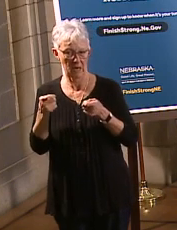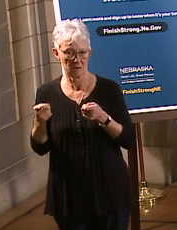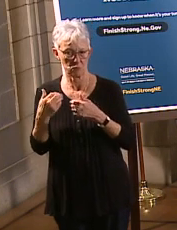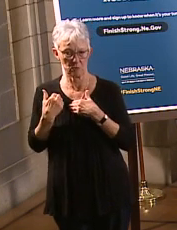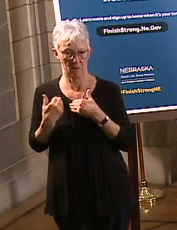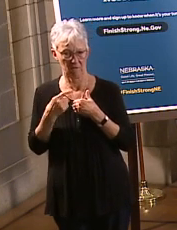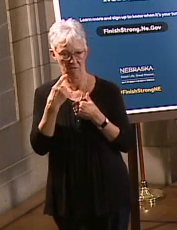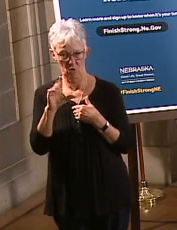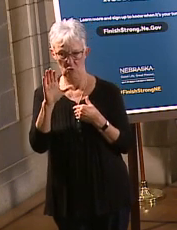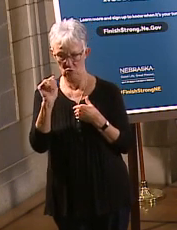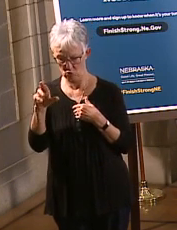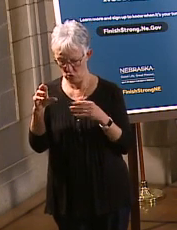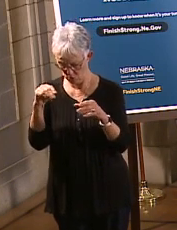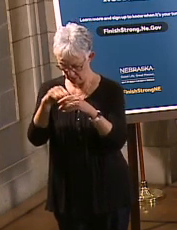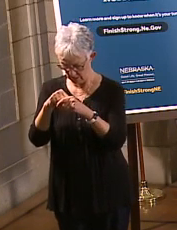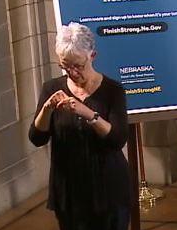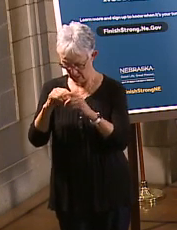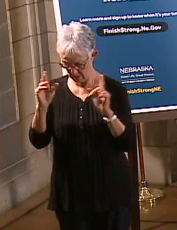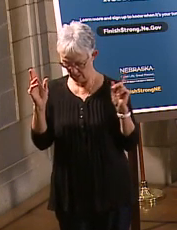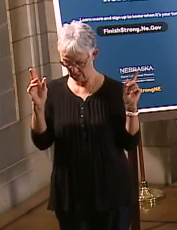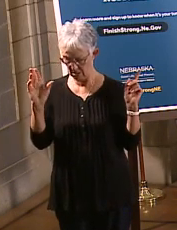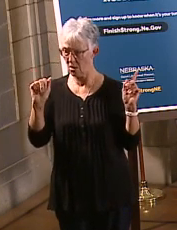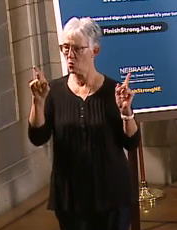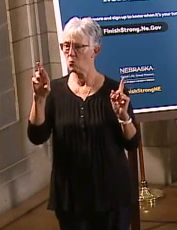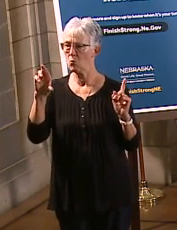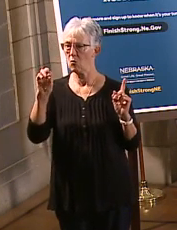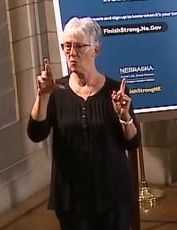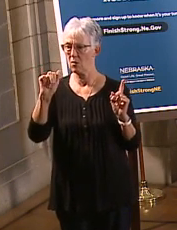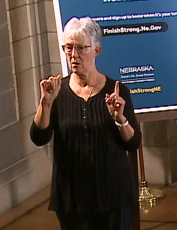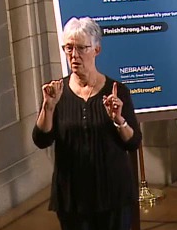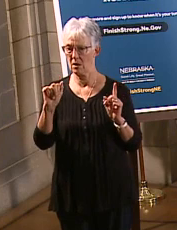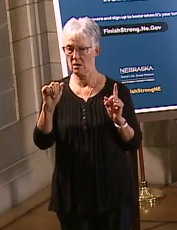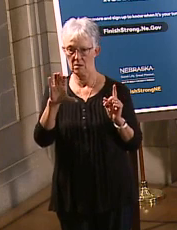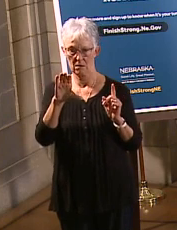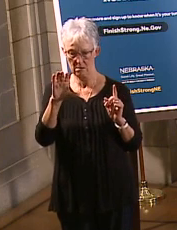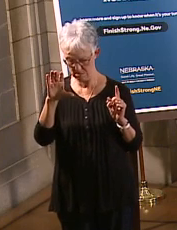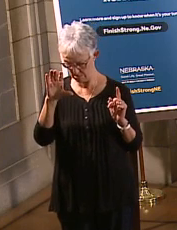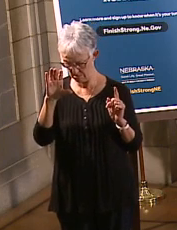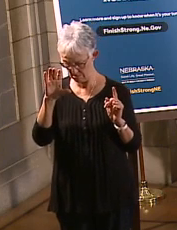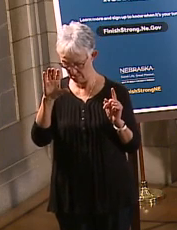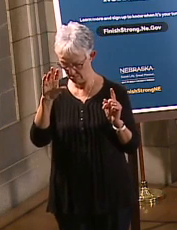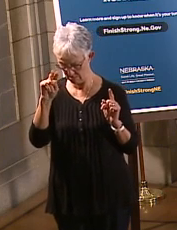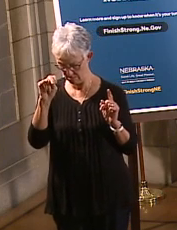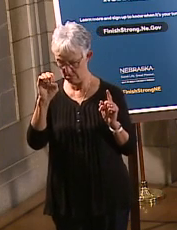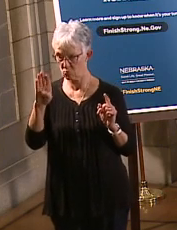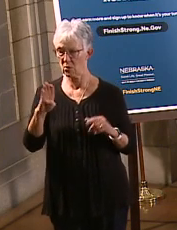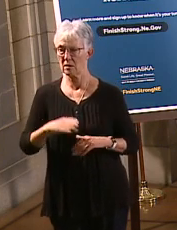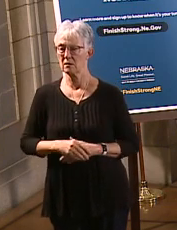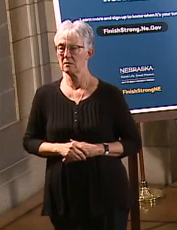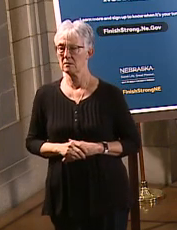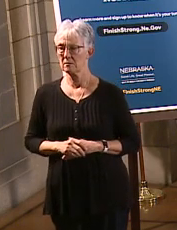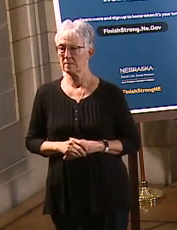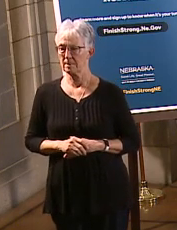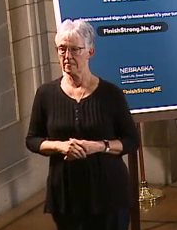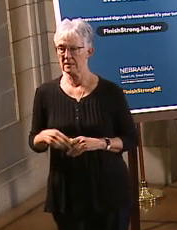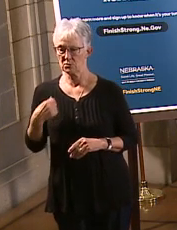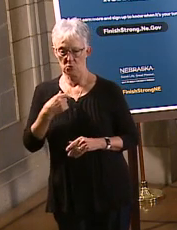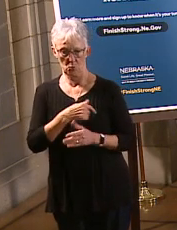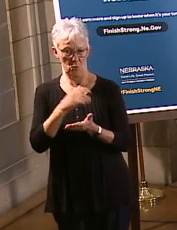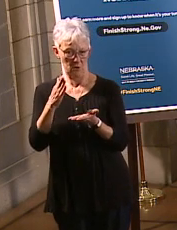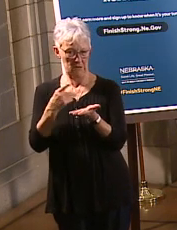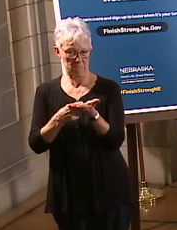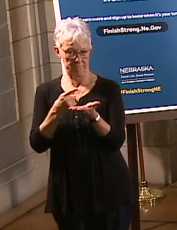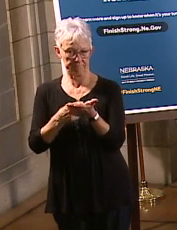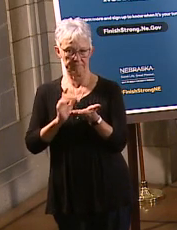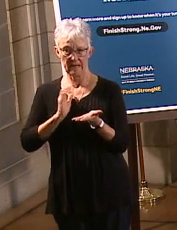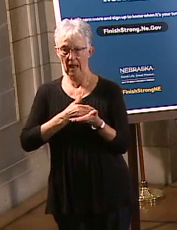going to be talking about, one is fleet management services. So she's going to be able to talk about that, as well as our e-dealer services,